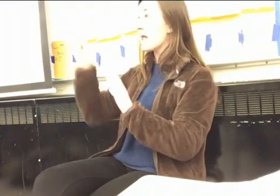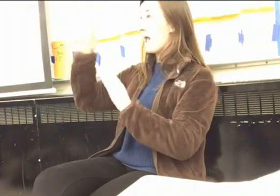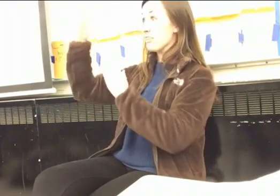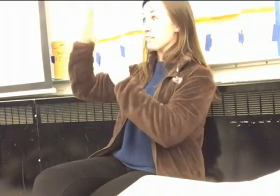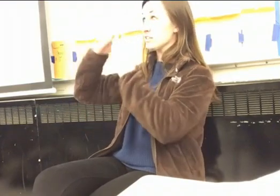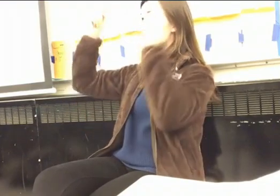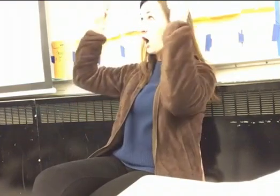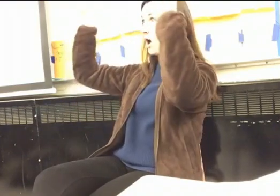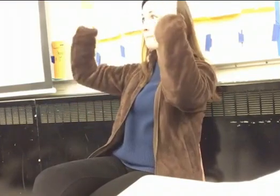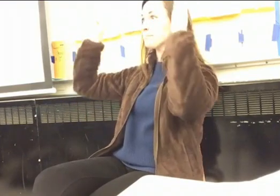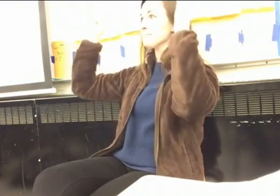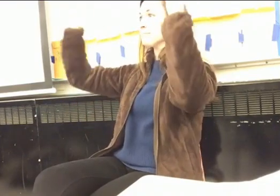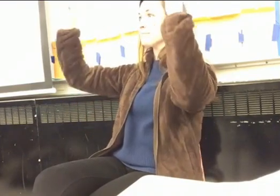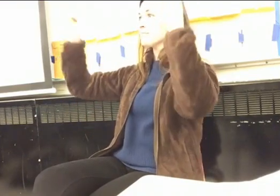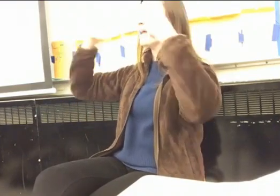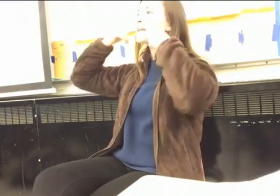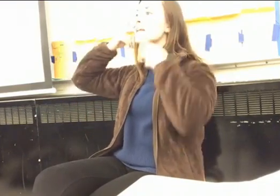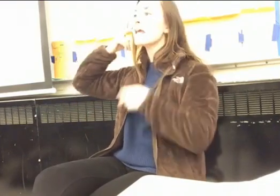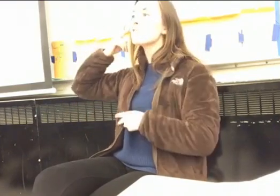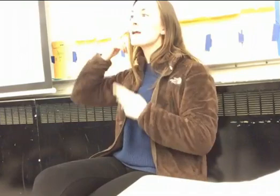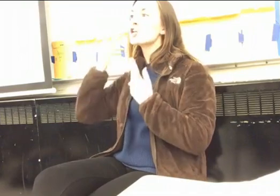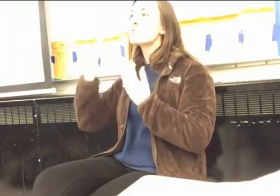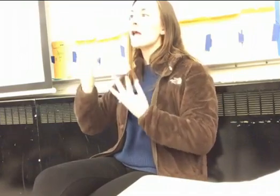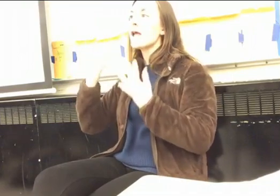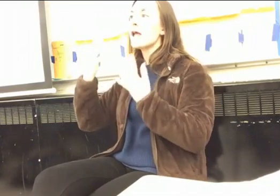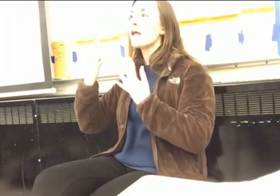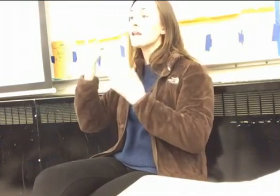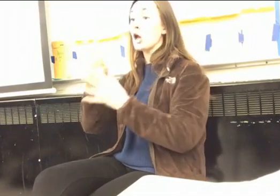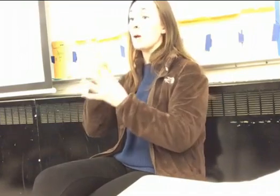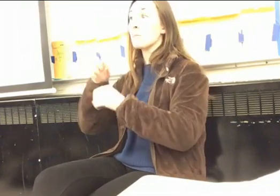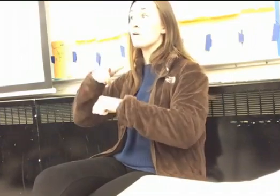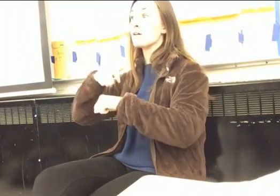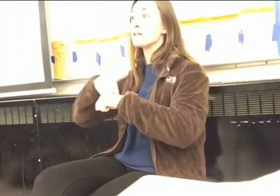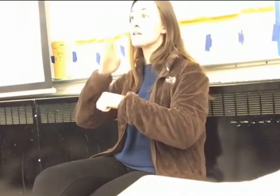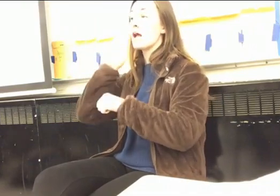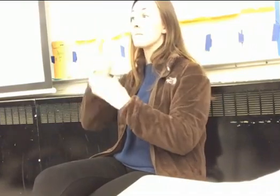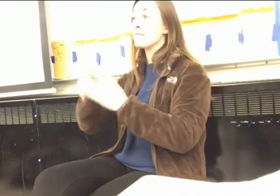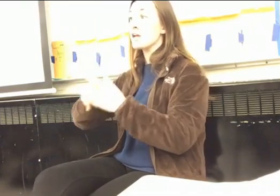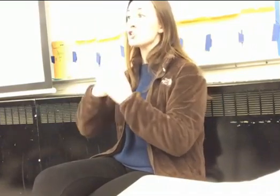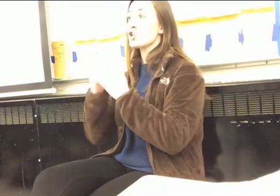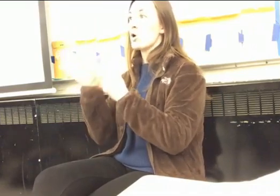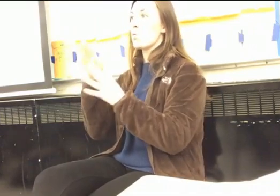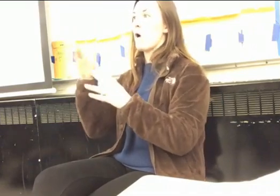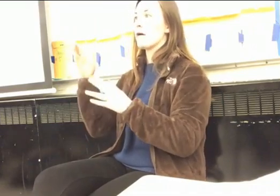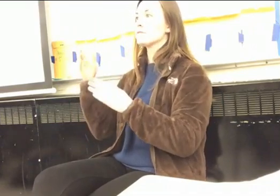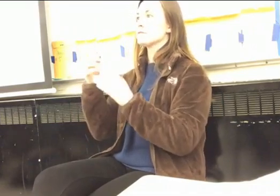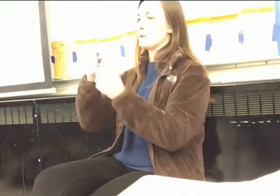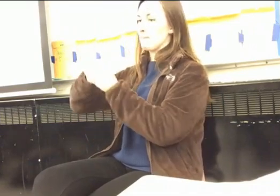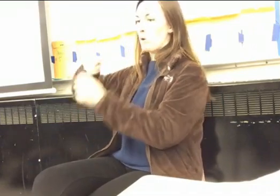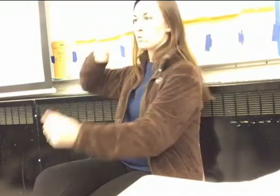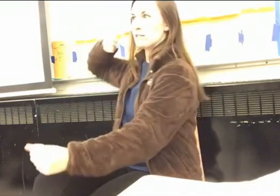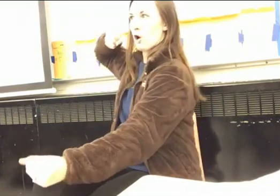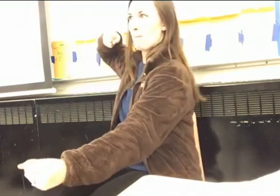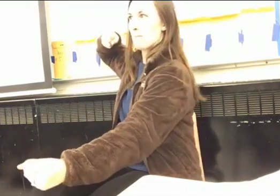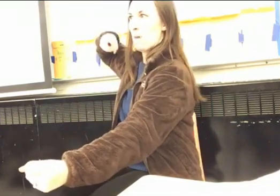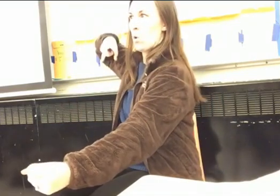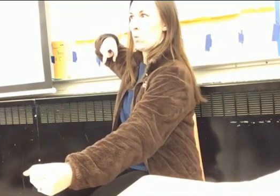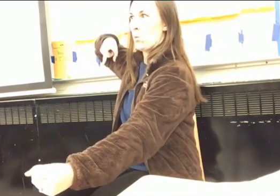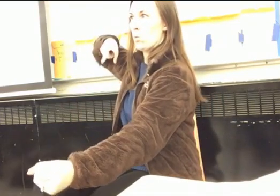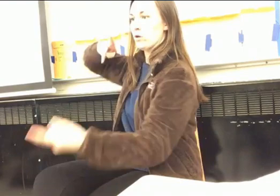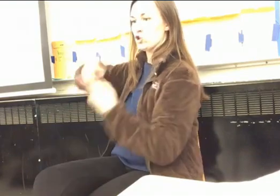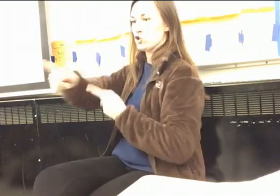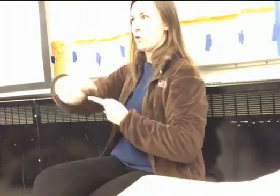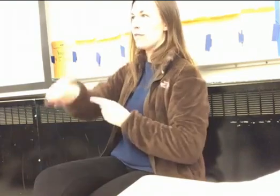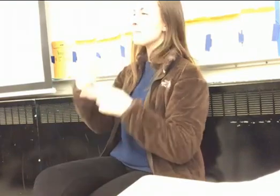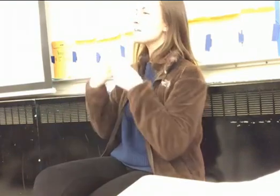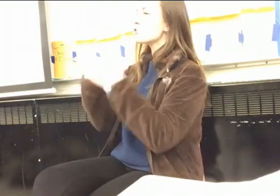are waiting Native Americans. When the timing is just right, they begin to rain down ammunition and bows and arrows down onto them. It's called